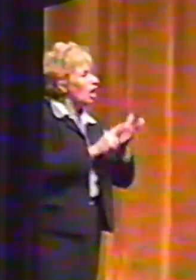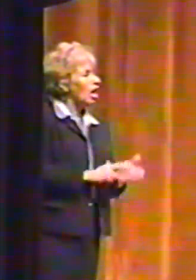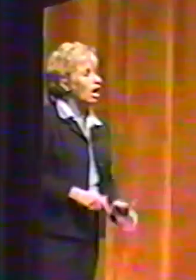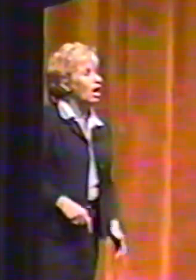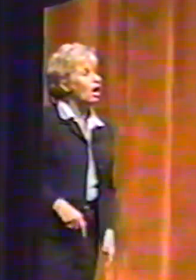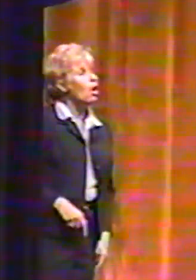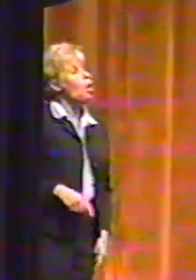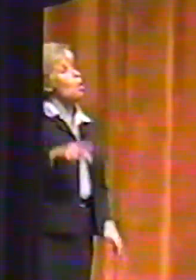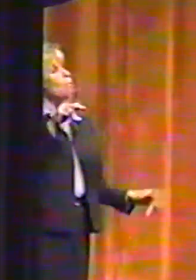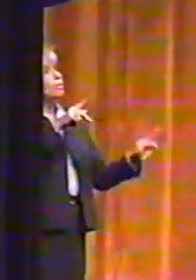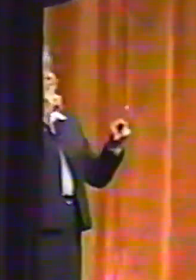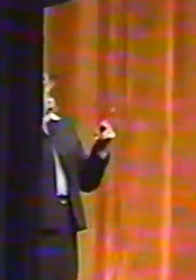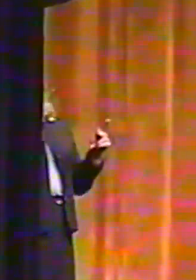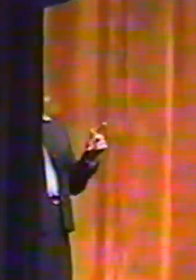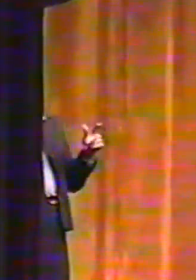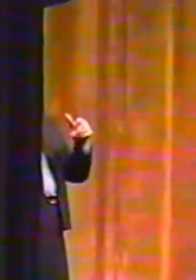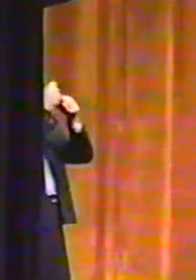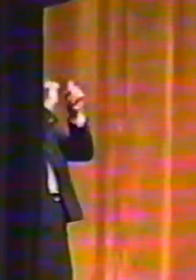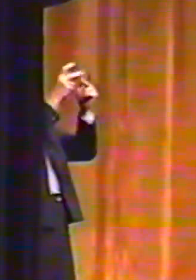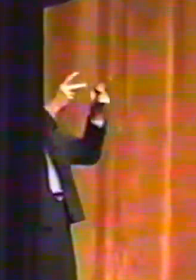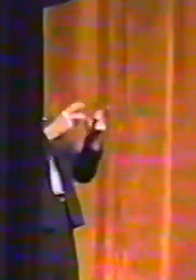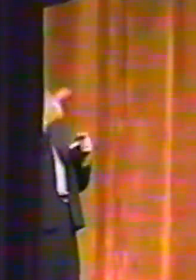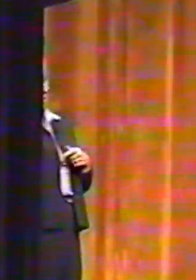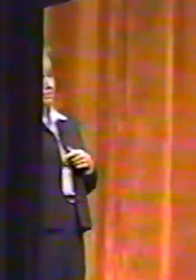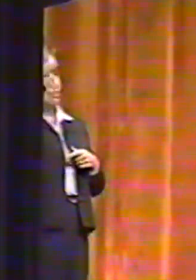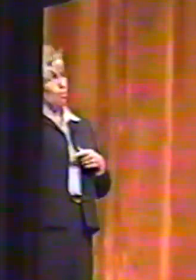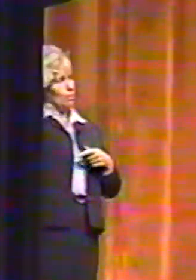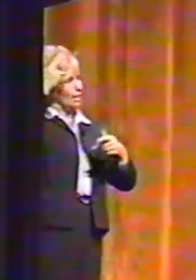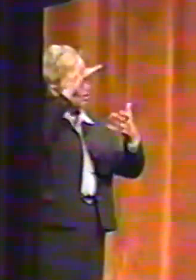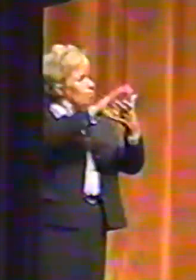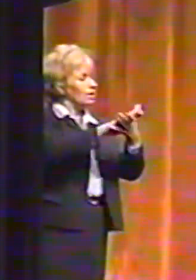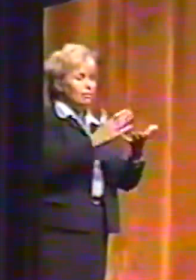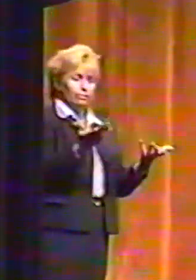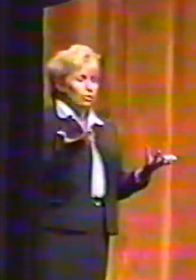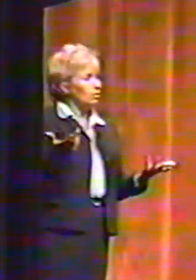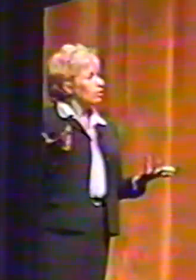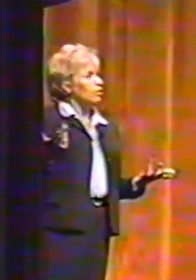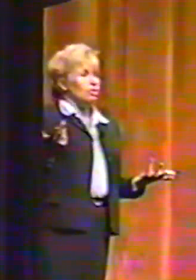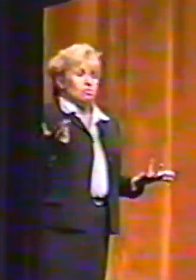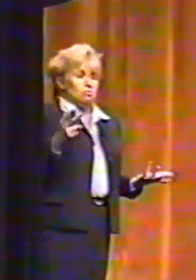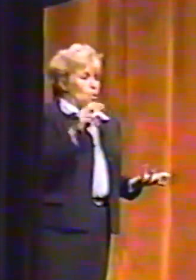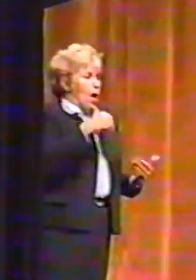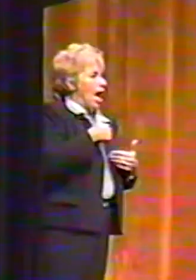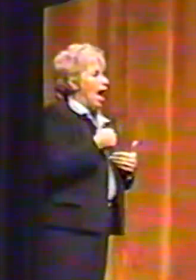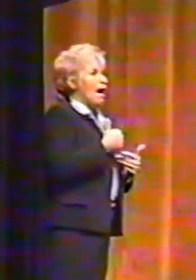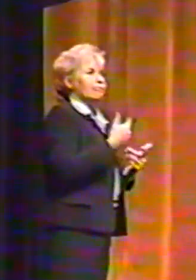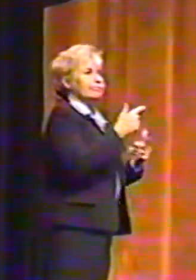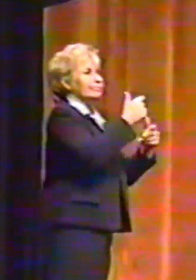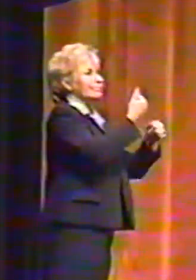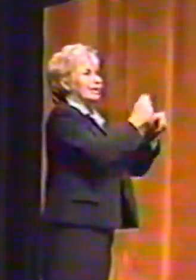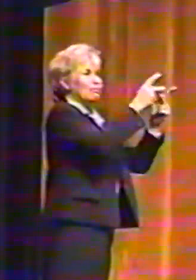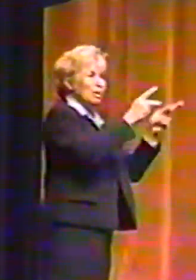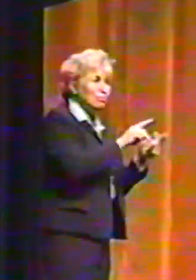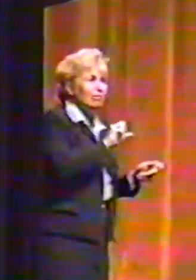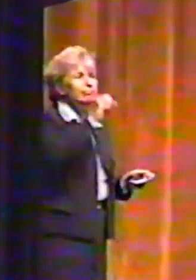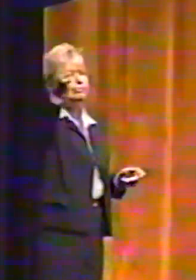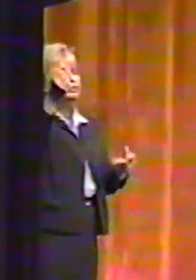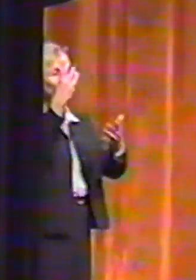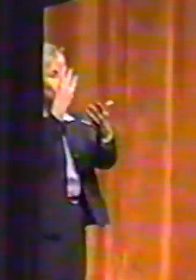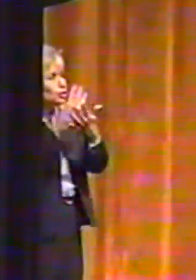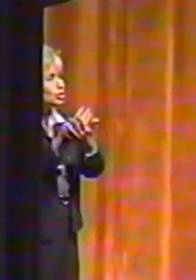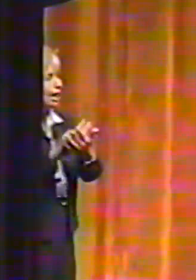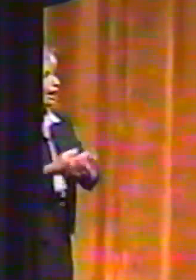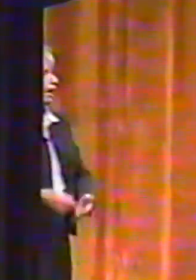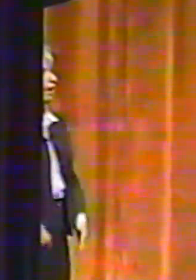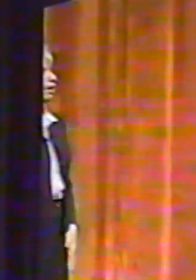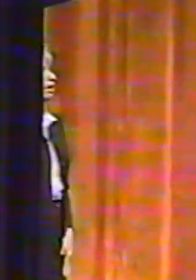haven, but with jail. And they are people for whom the Statue of Liberty stands not as a beacon of hope and welcome, but as a symbol